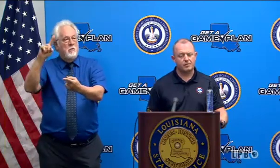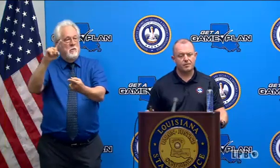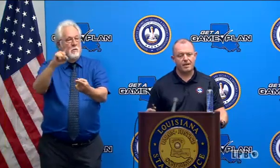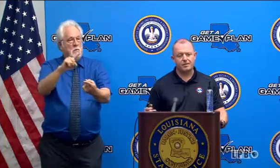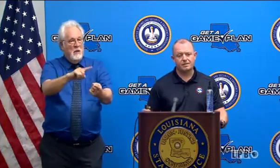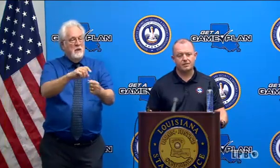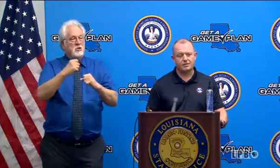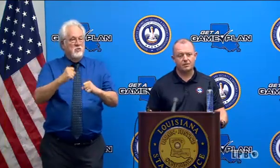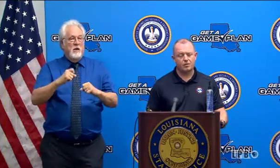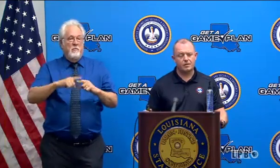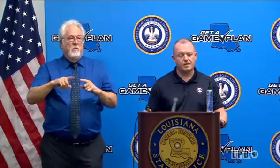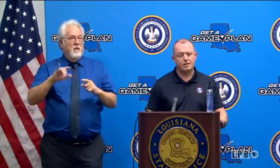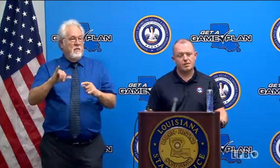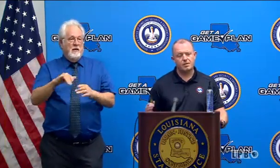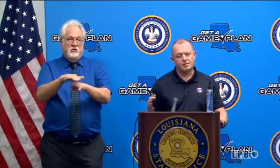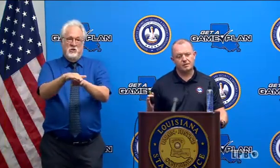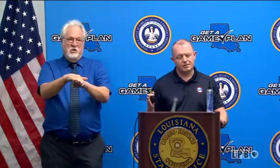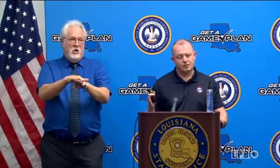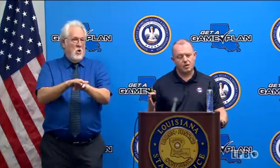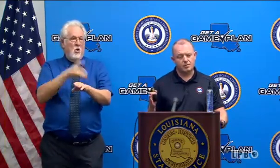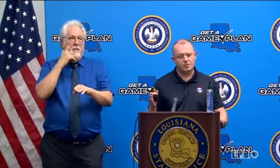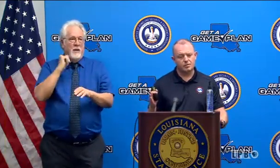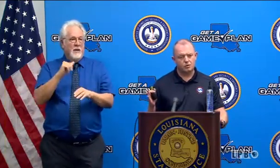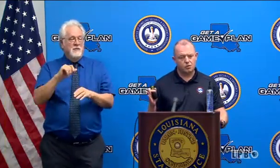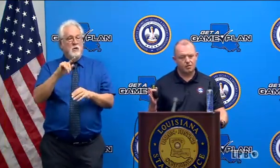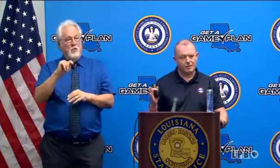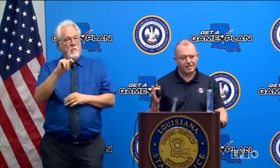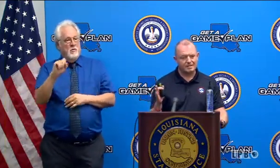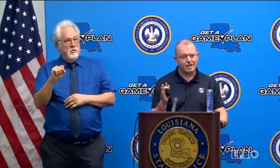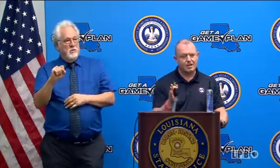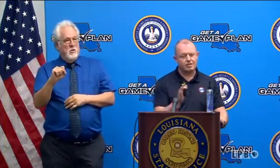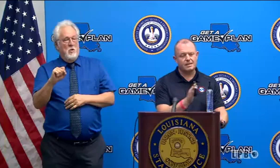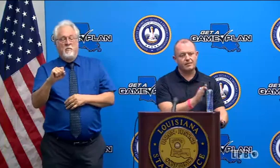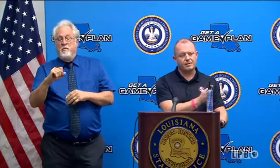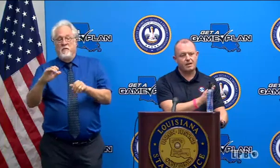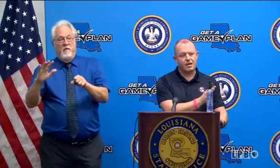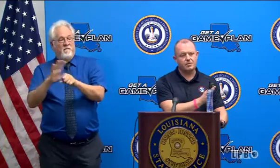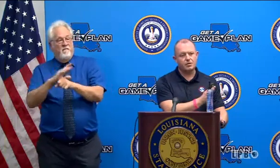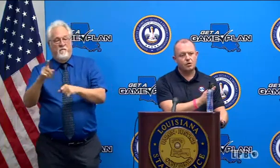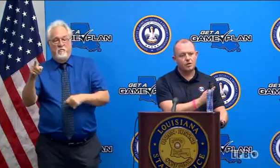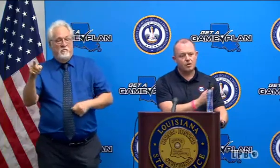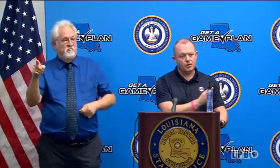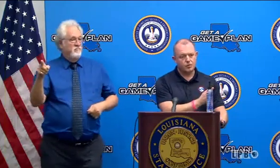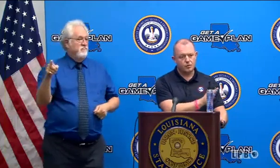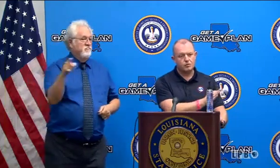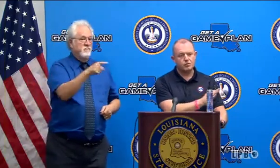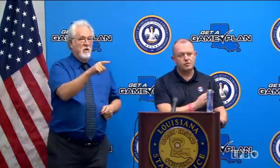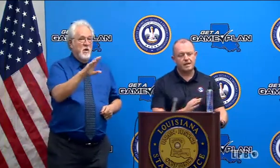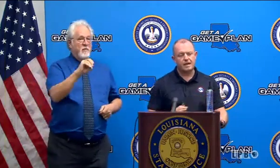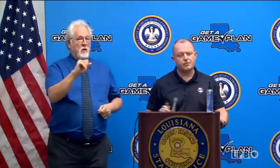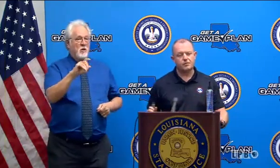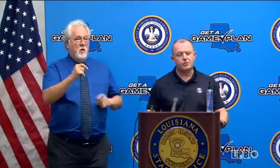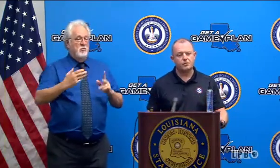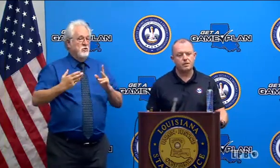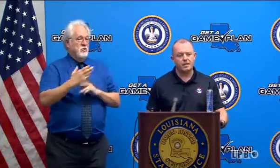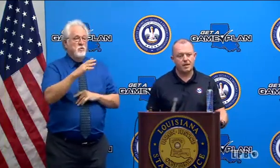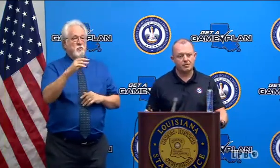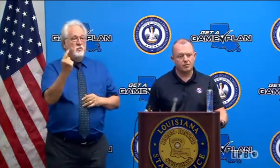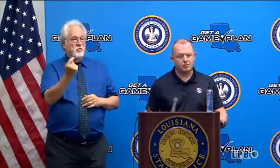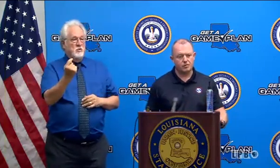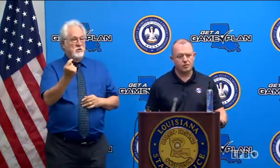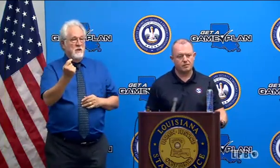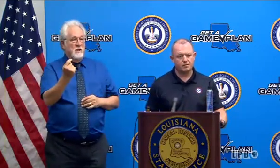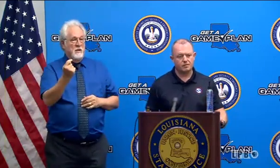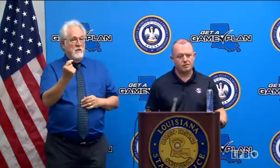its strength. But that is even slowly, because it is a tropical storm the entire length of the time through Tuesday afternoon